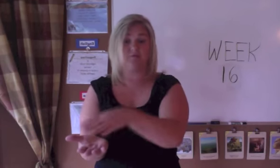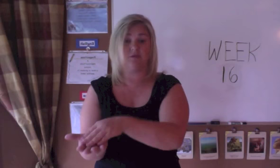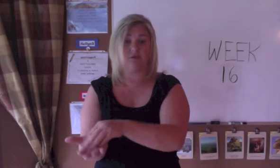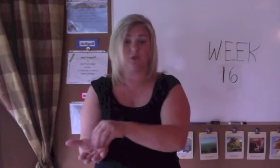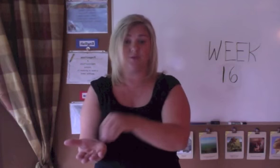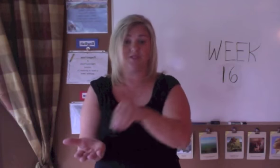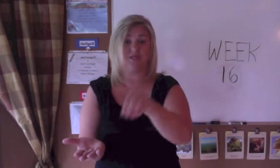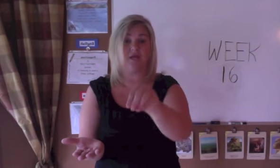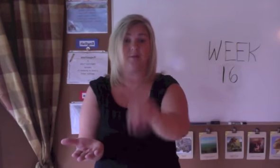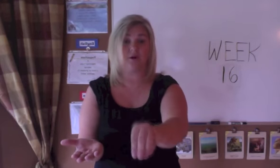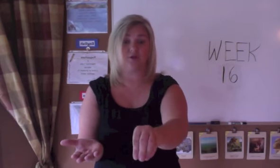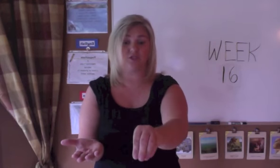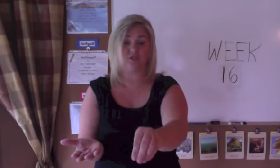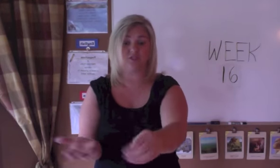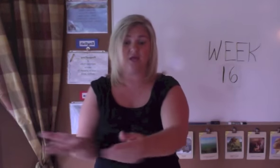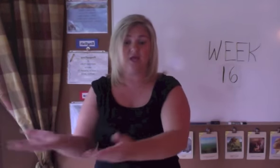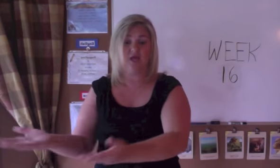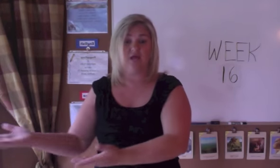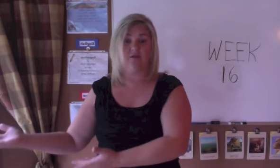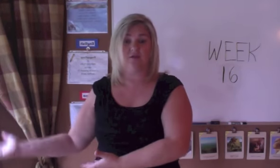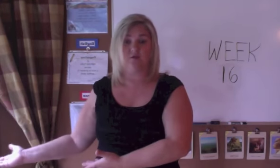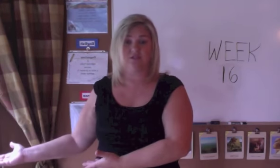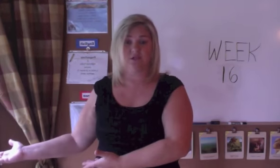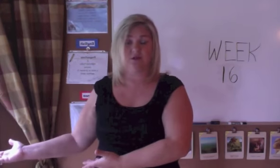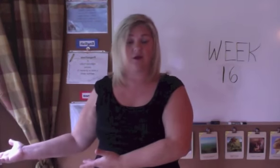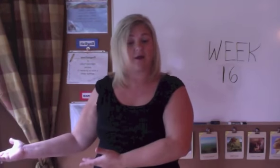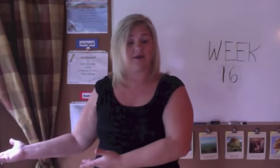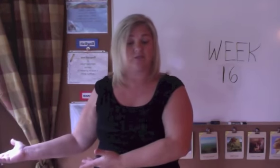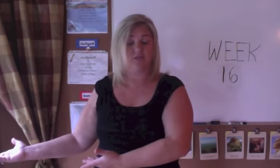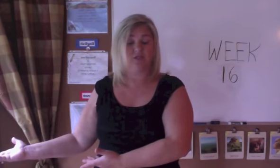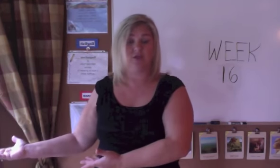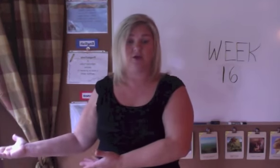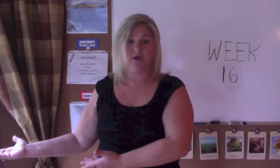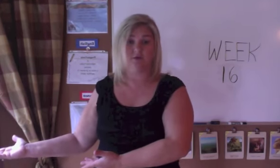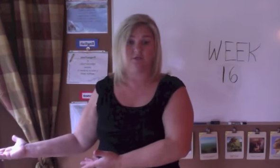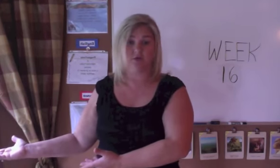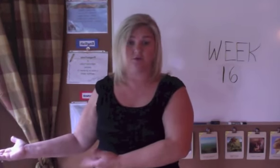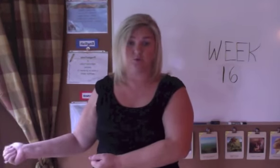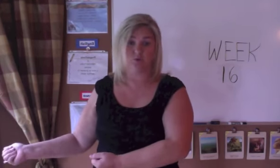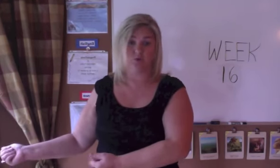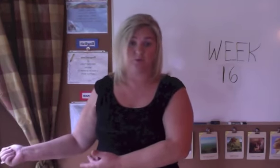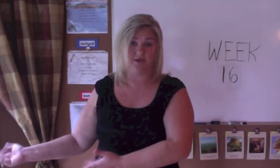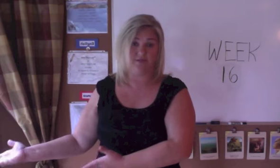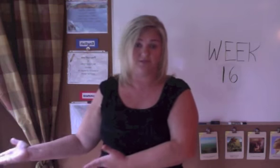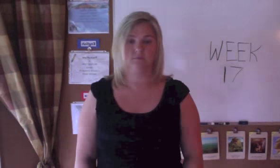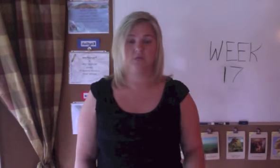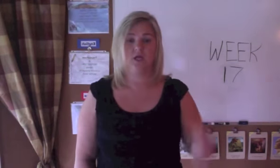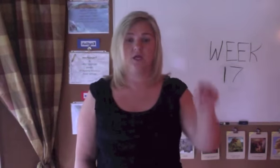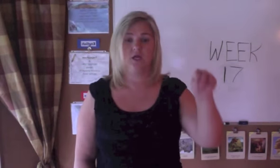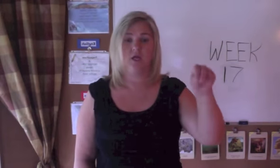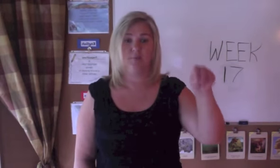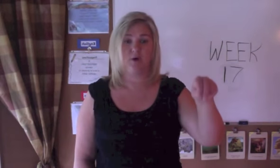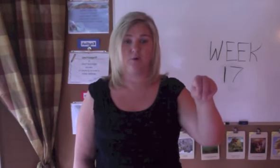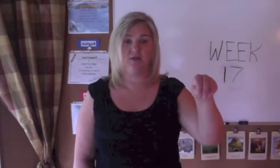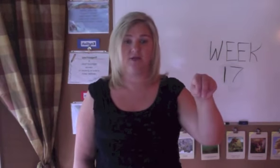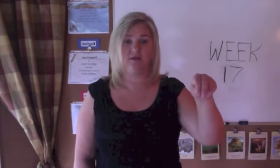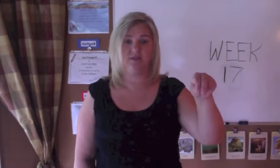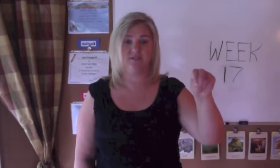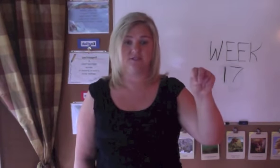The Louisiana Purchase and the Lewis and Clark Expedition. Your hands go toward the west. Napoleon, this is a